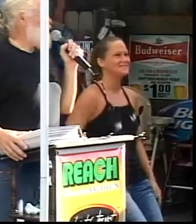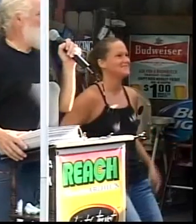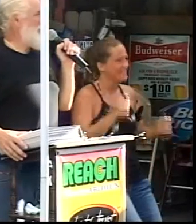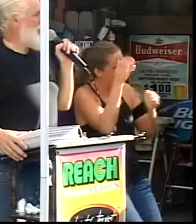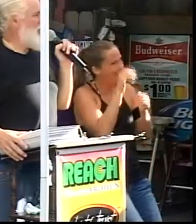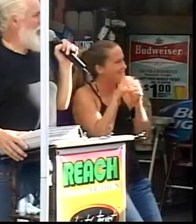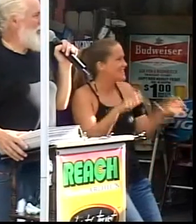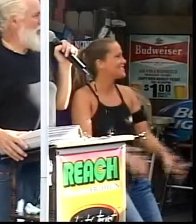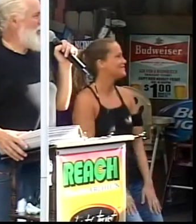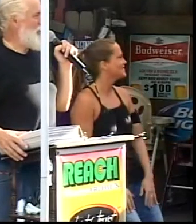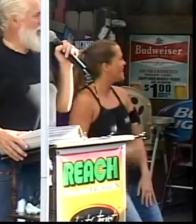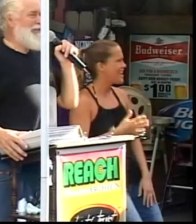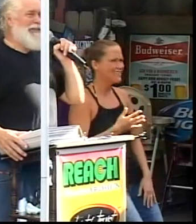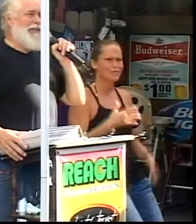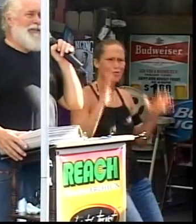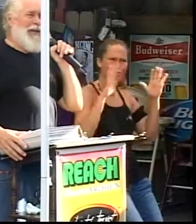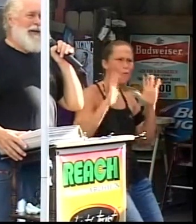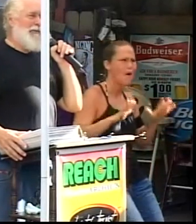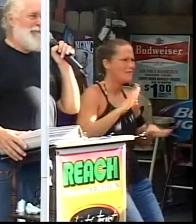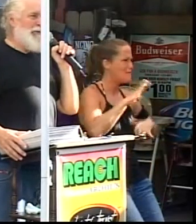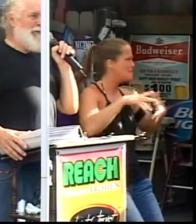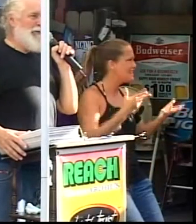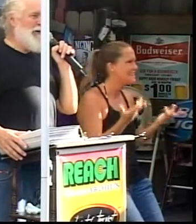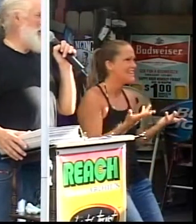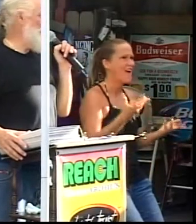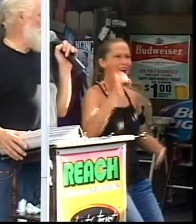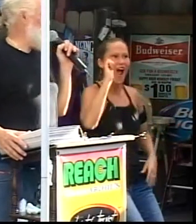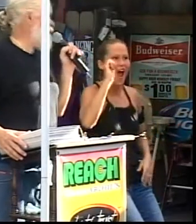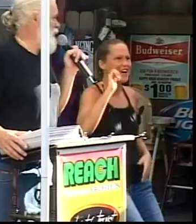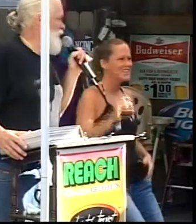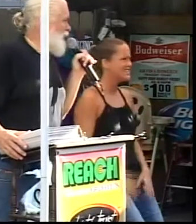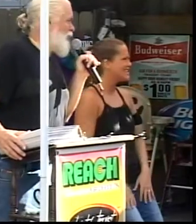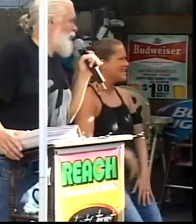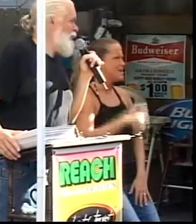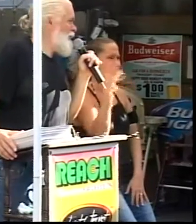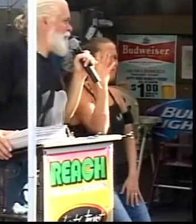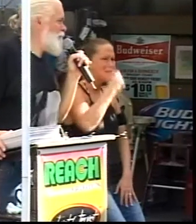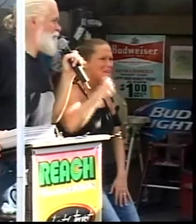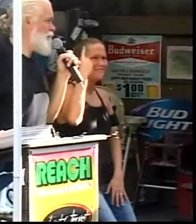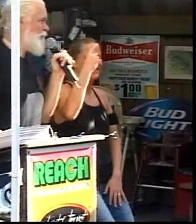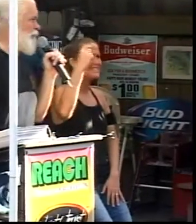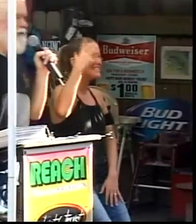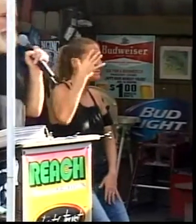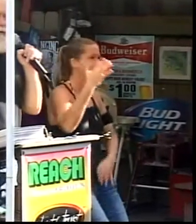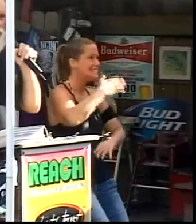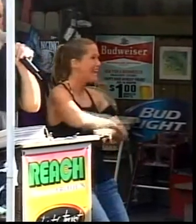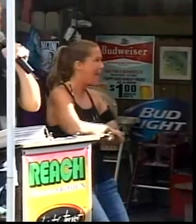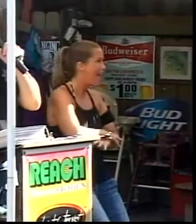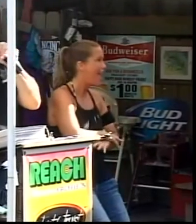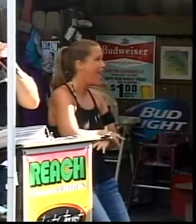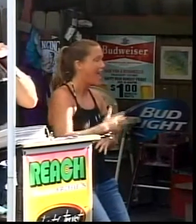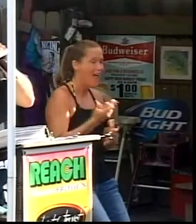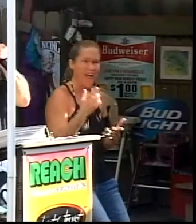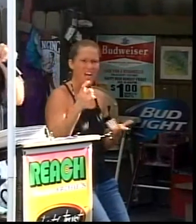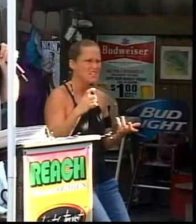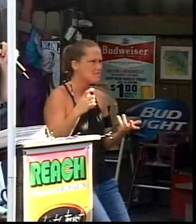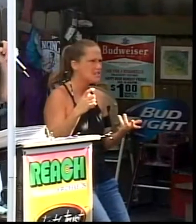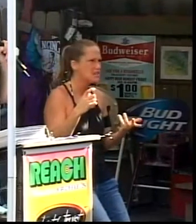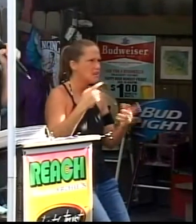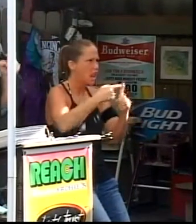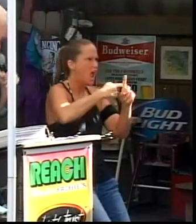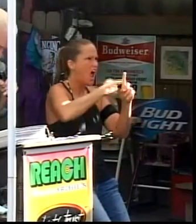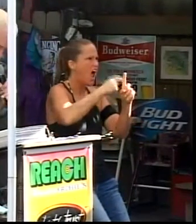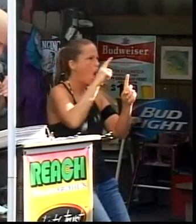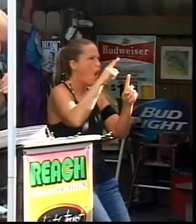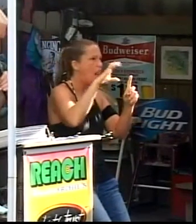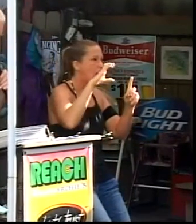It's great to be here at Archie's. A nice sunny day. It was supposed to be, what, 103 today? No? It feels like